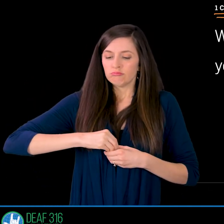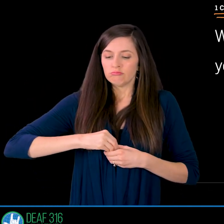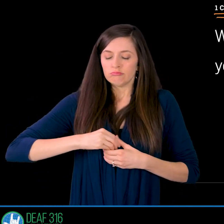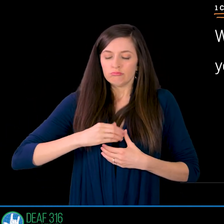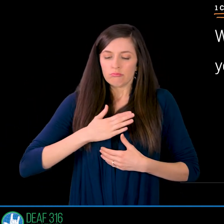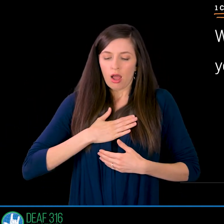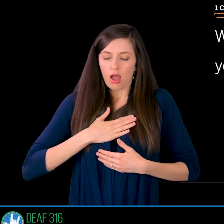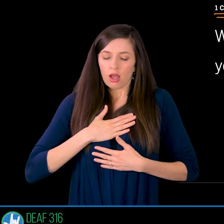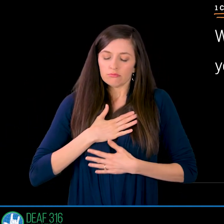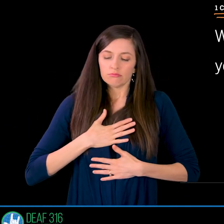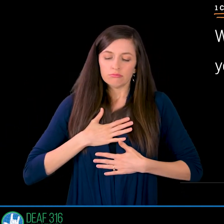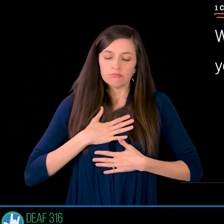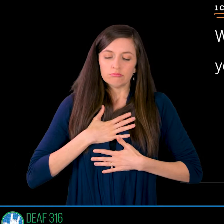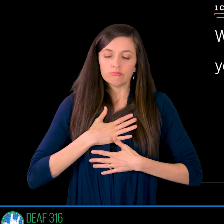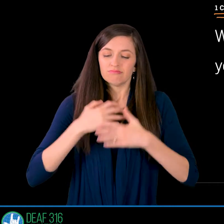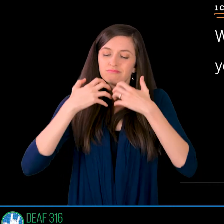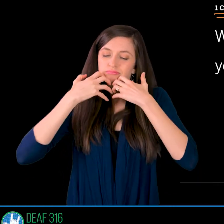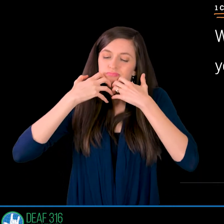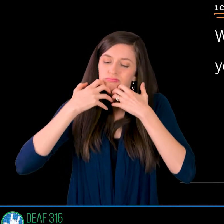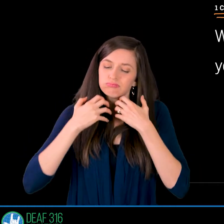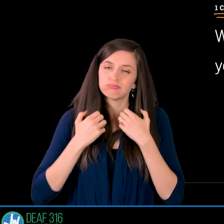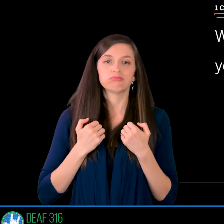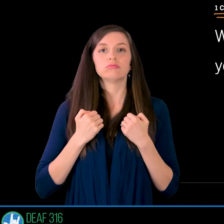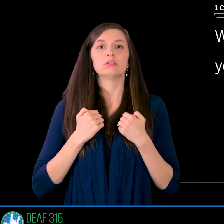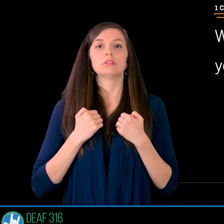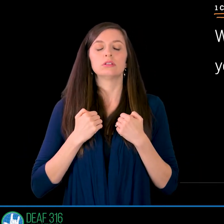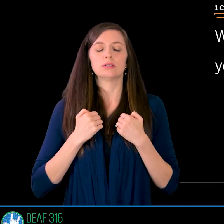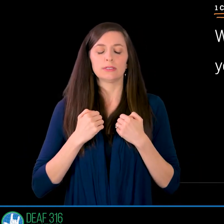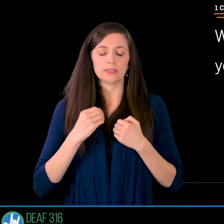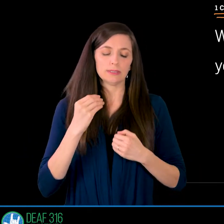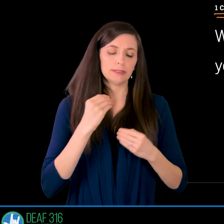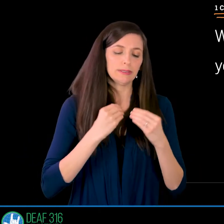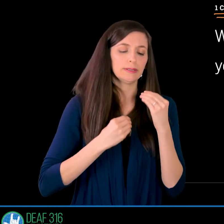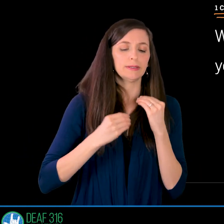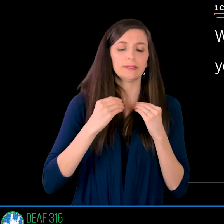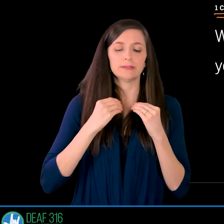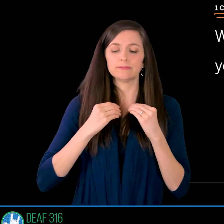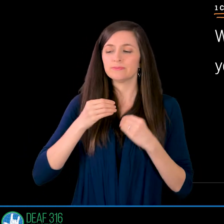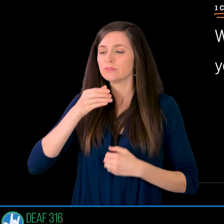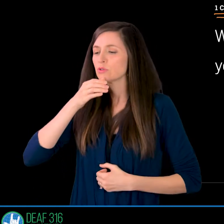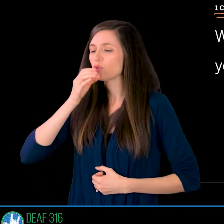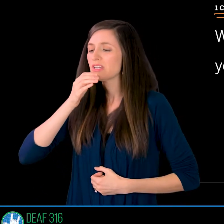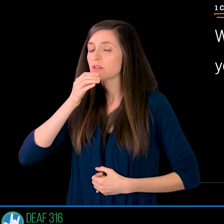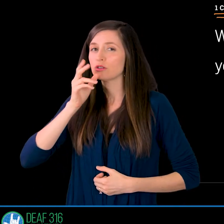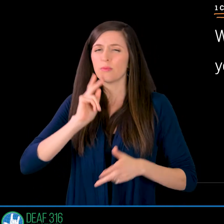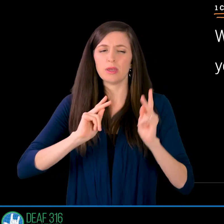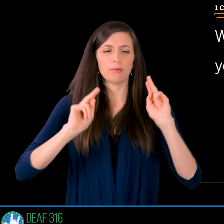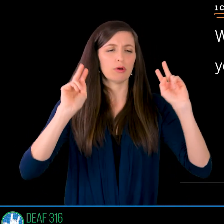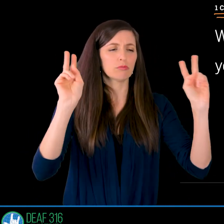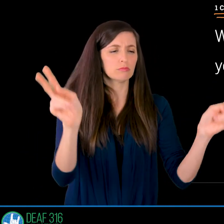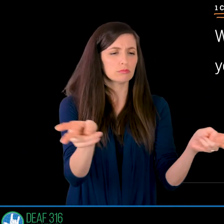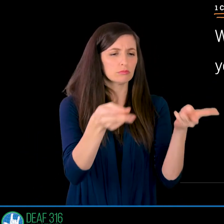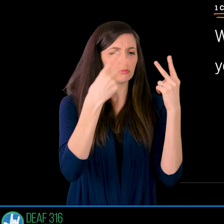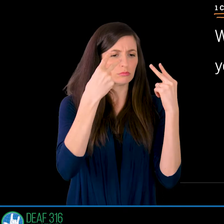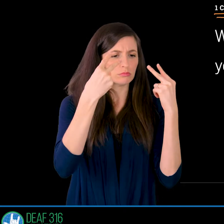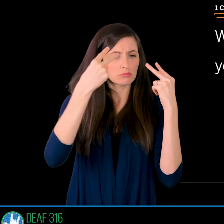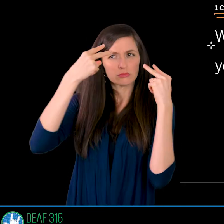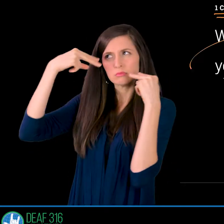supreme pleasure and treasure. Eat and drink that way to call attention to the glory of God.